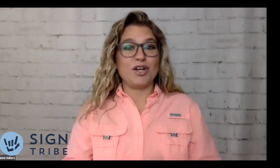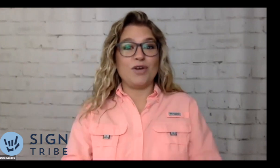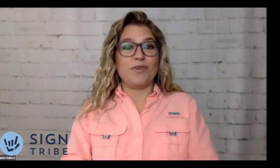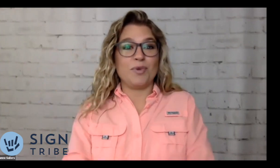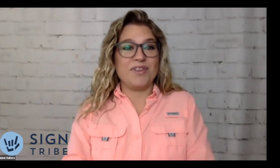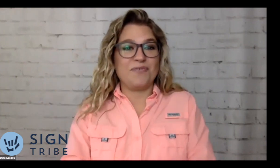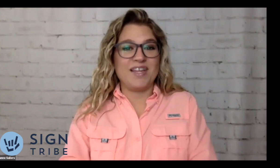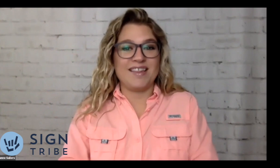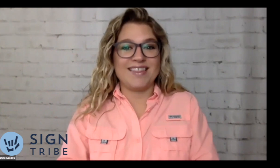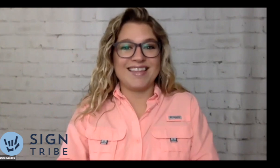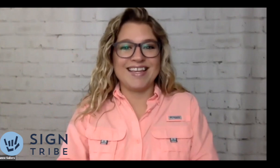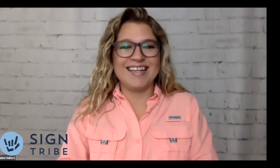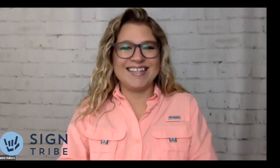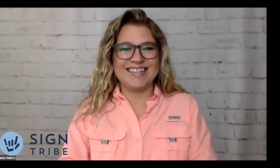November the 5th.